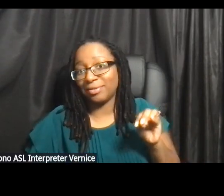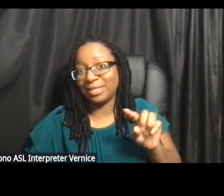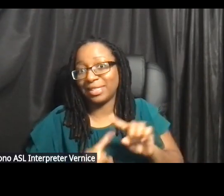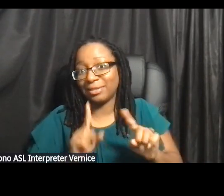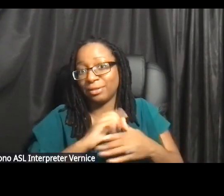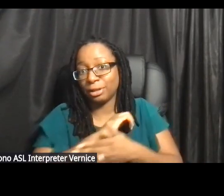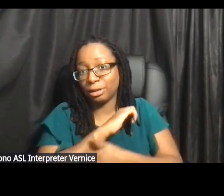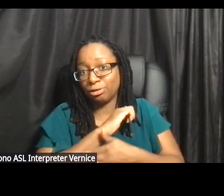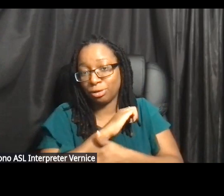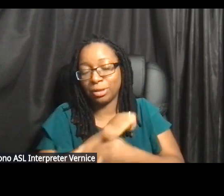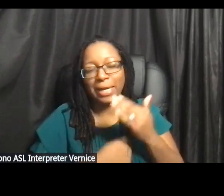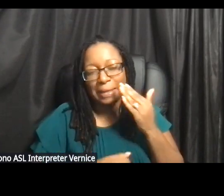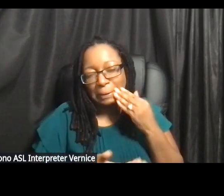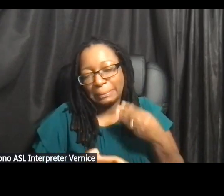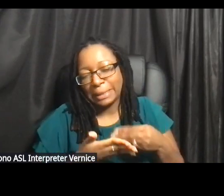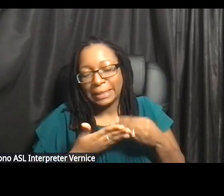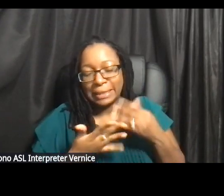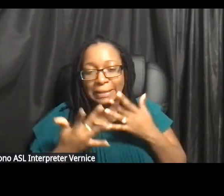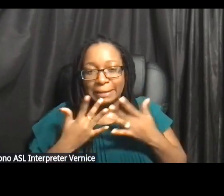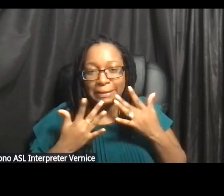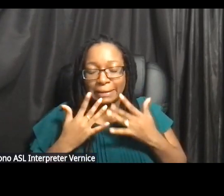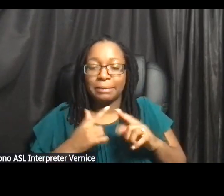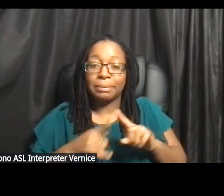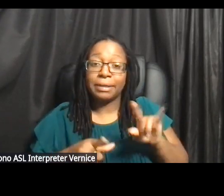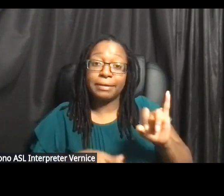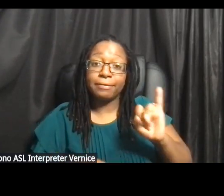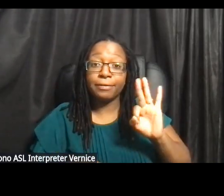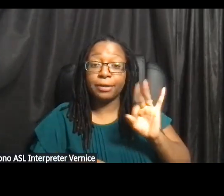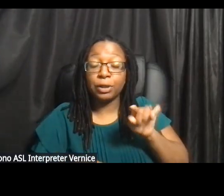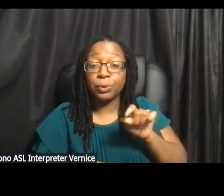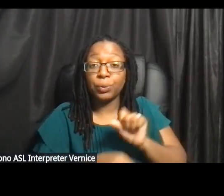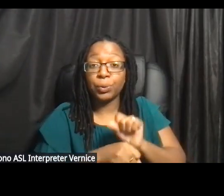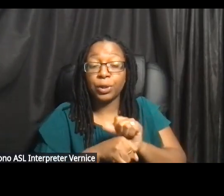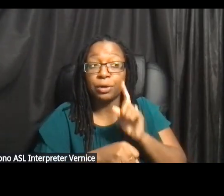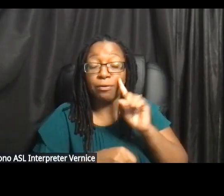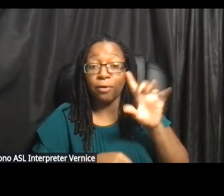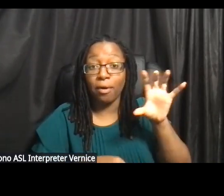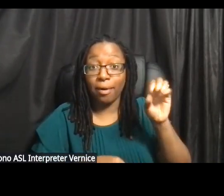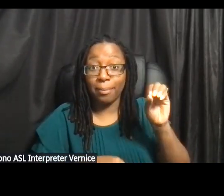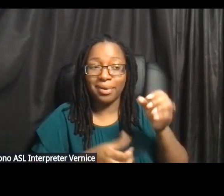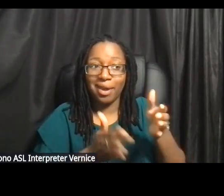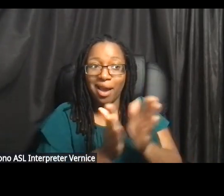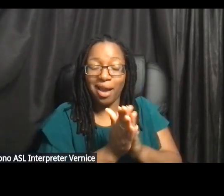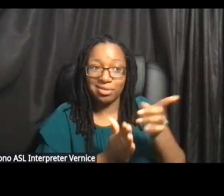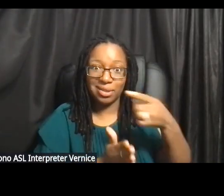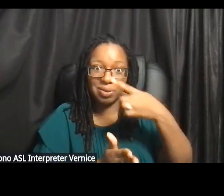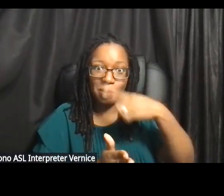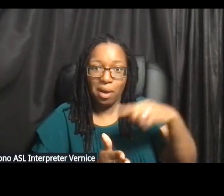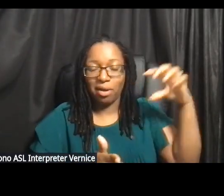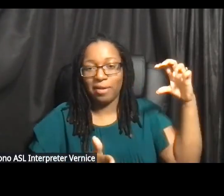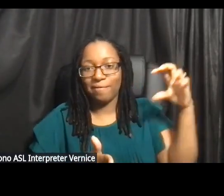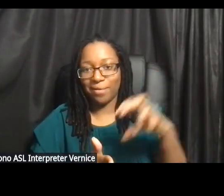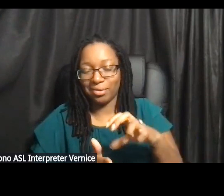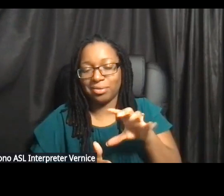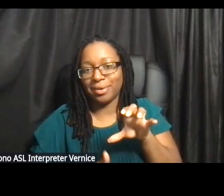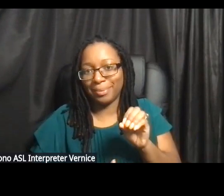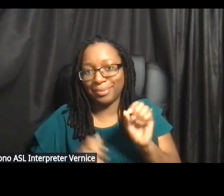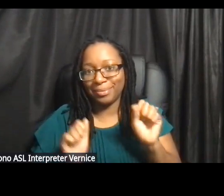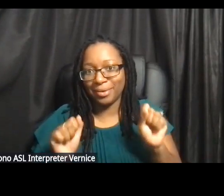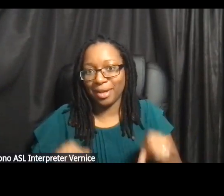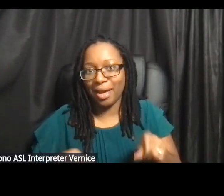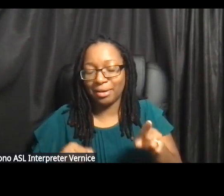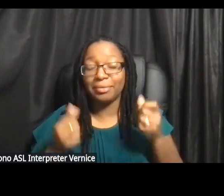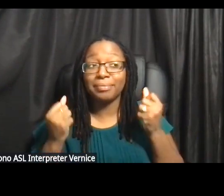thing. If you work for an organization, if you run an organization, ask them to invest in this for their companies. A lot of these places